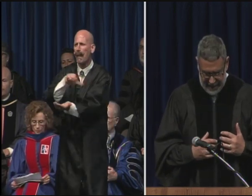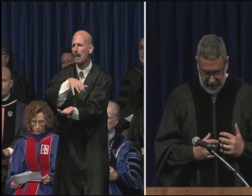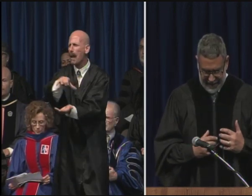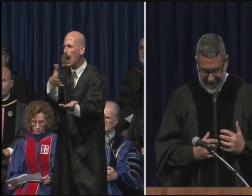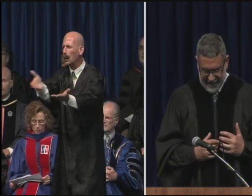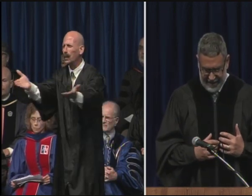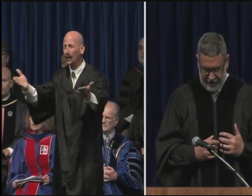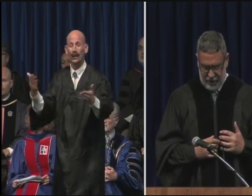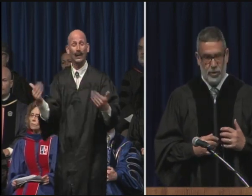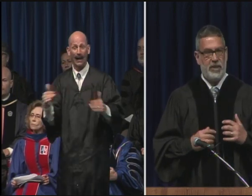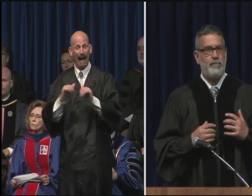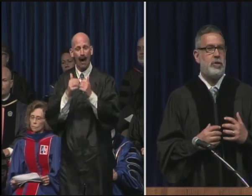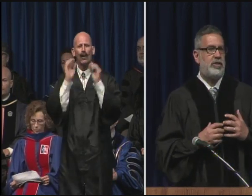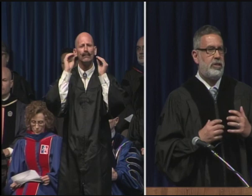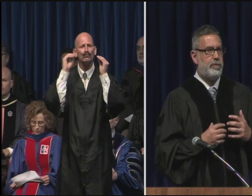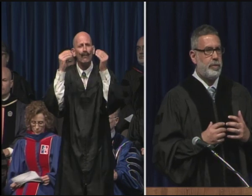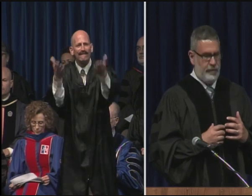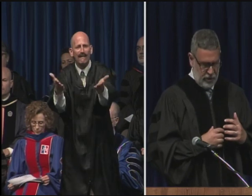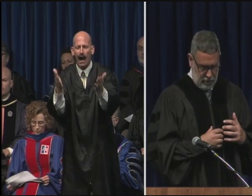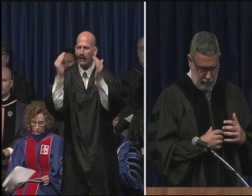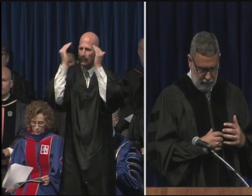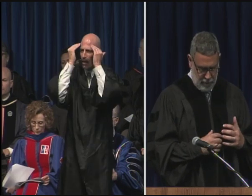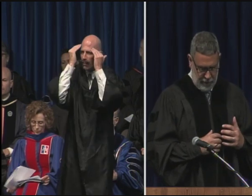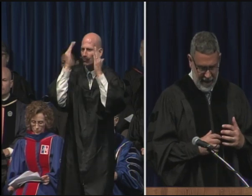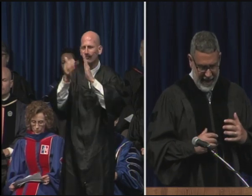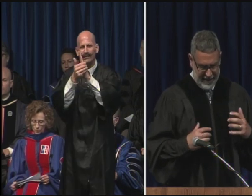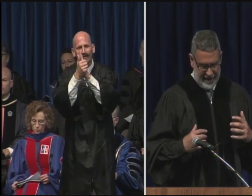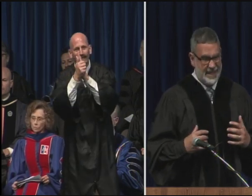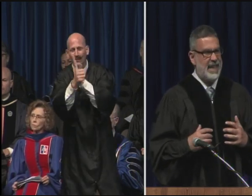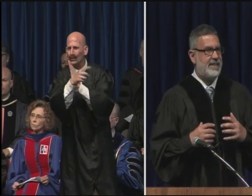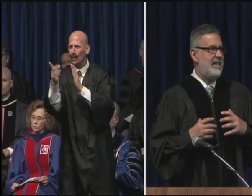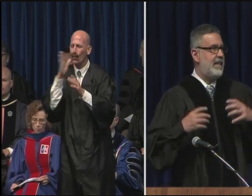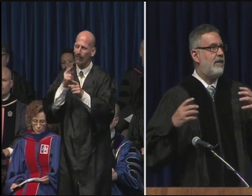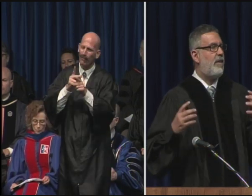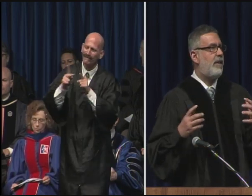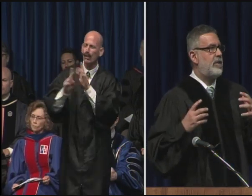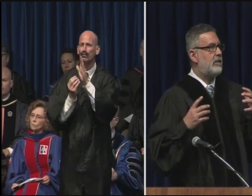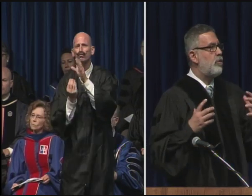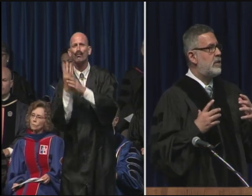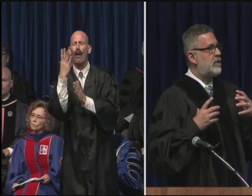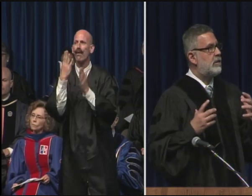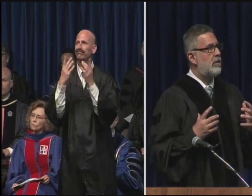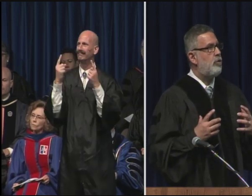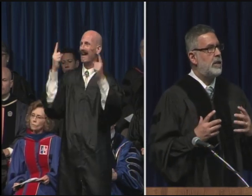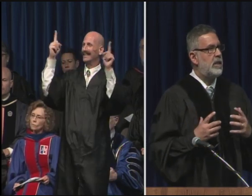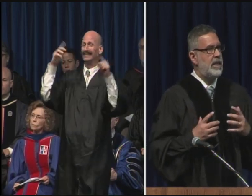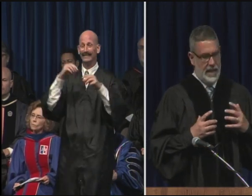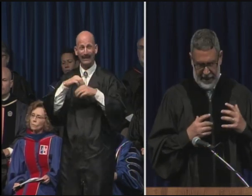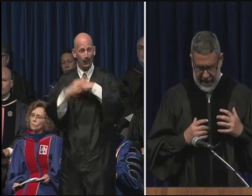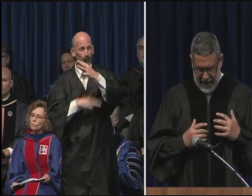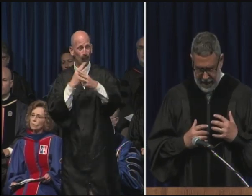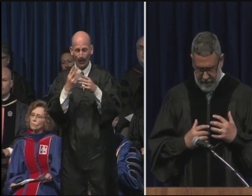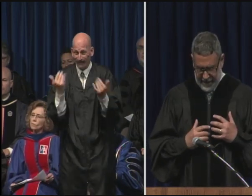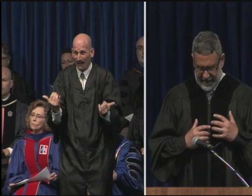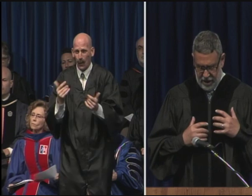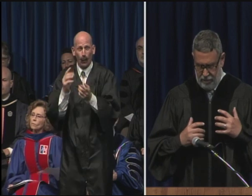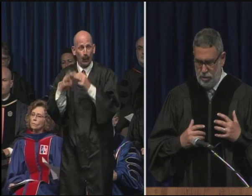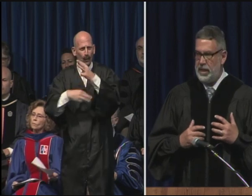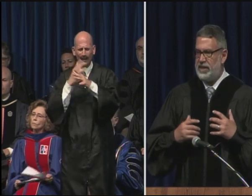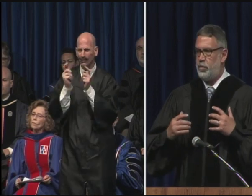skills necessary to achieve personal and professional growth and success in the evolving local and global economies and communities in which you